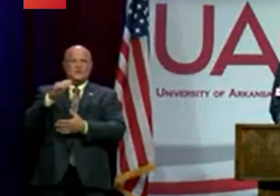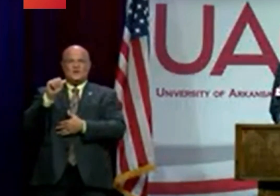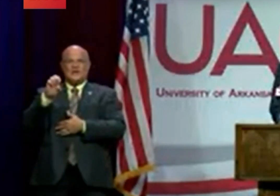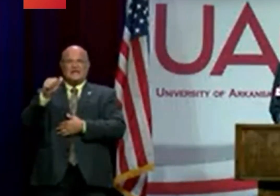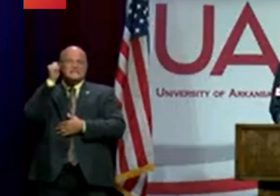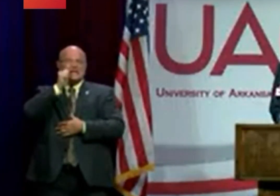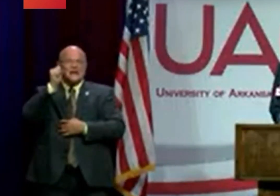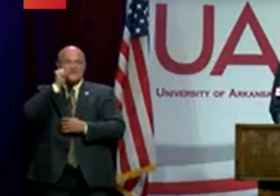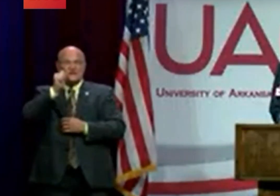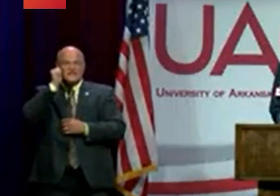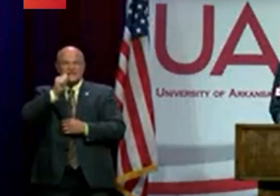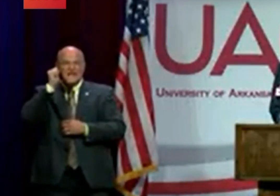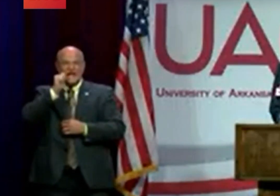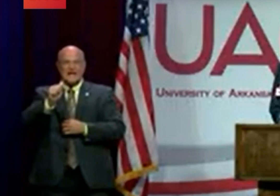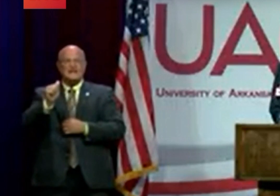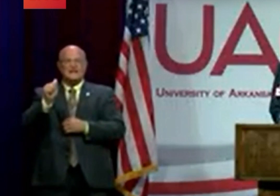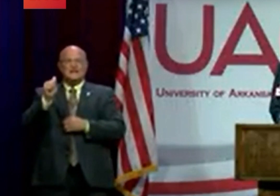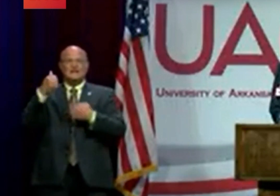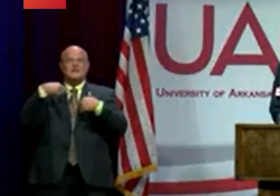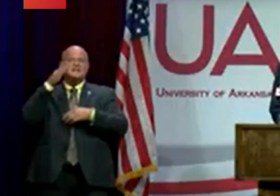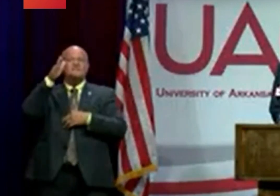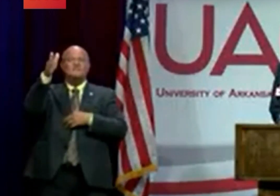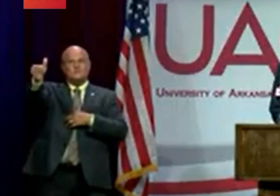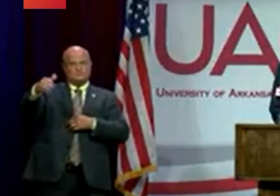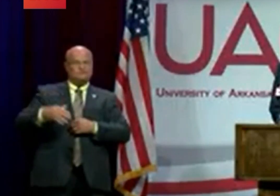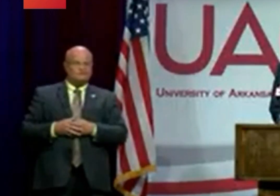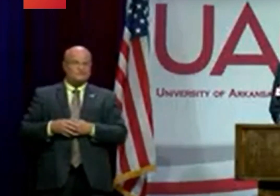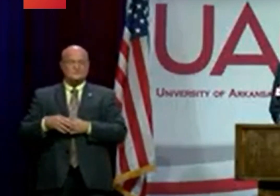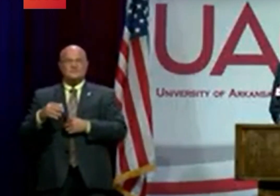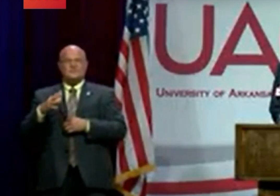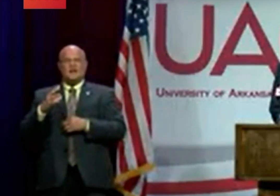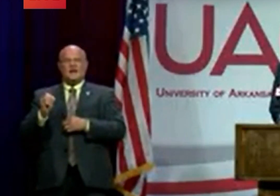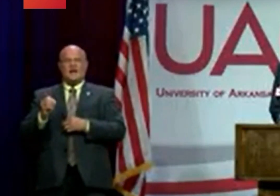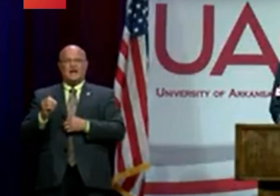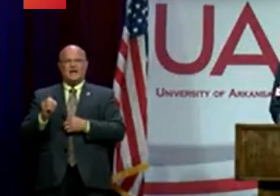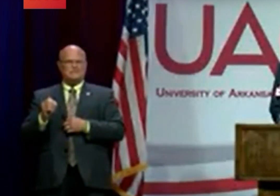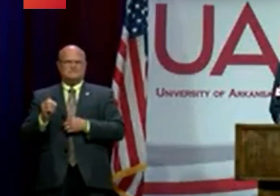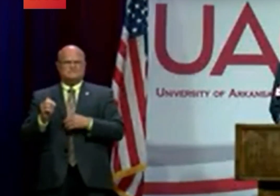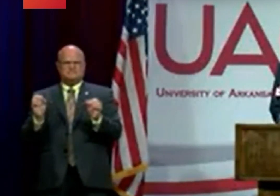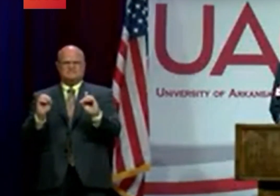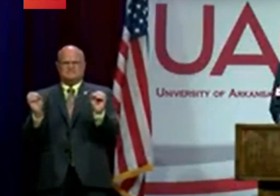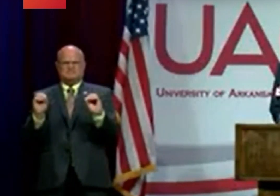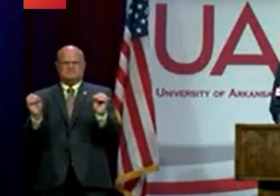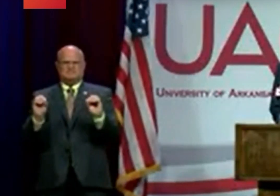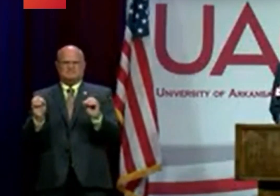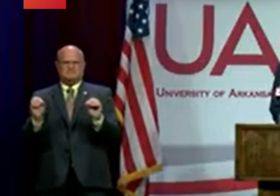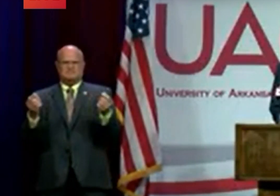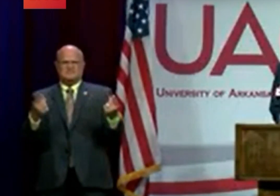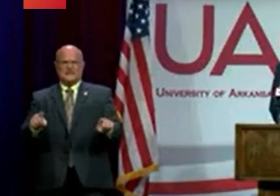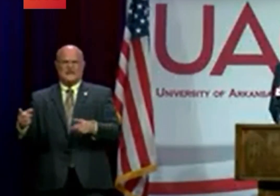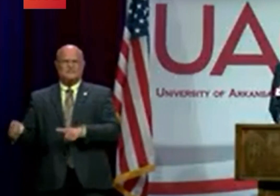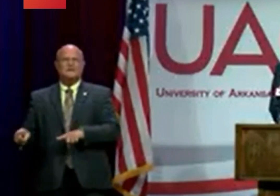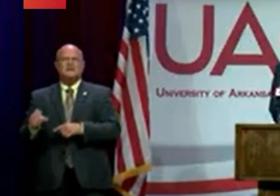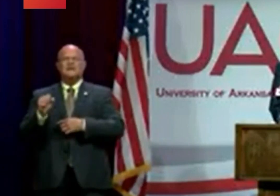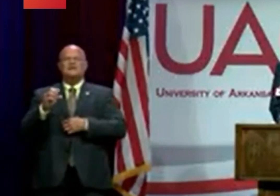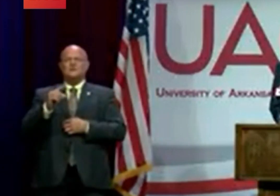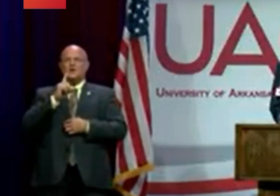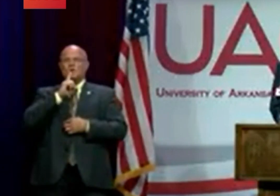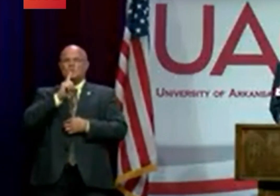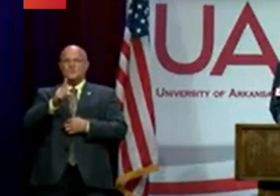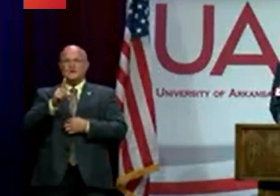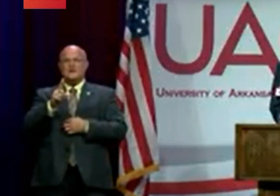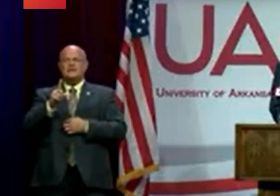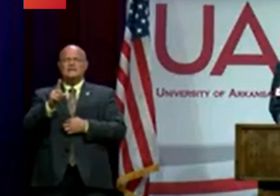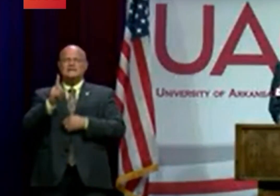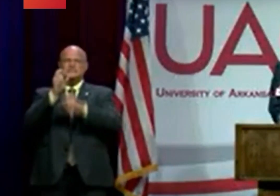day in the future. And we're not having that. And so it really, if you put it back